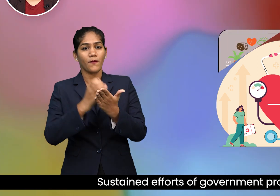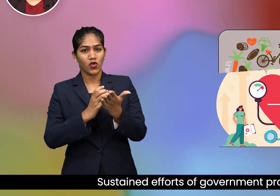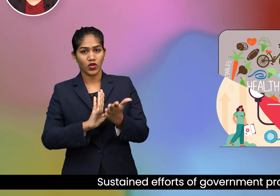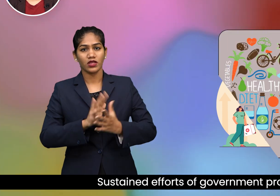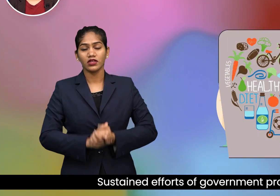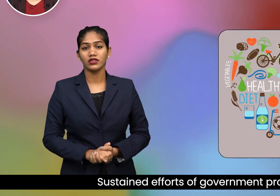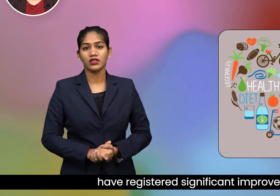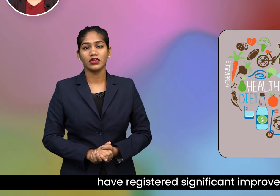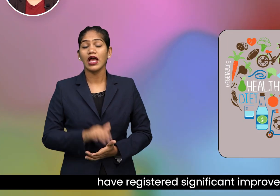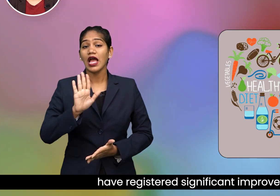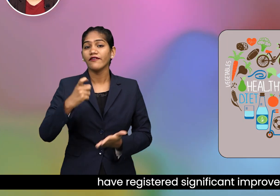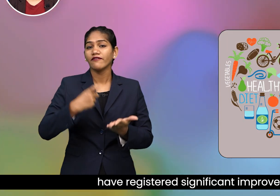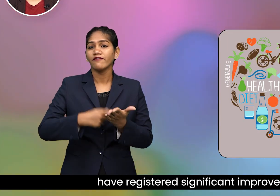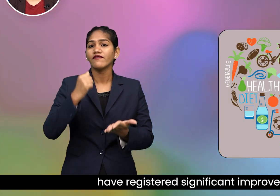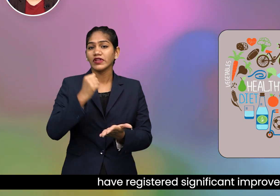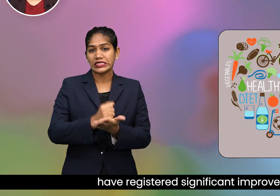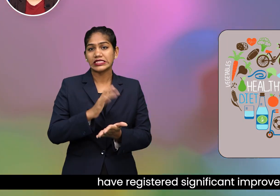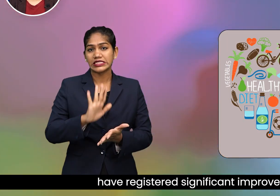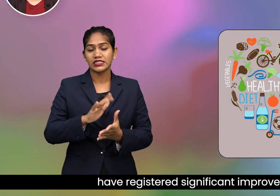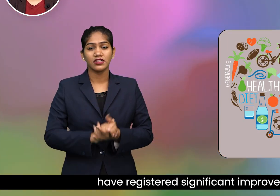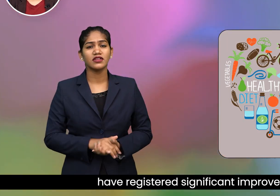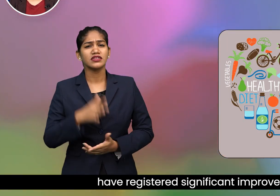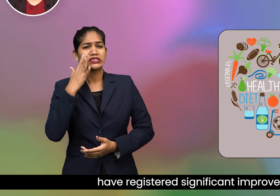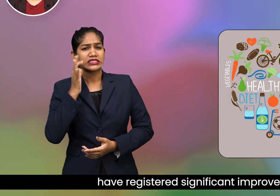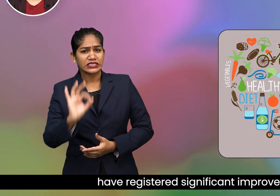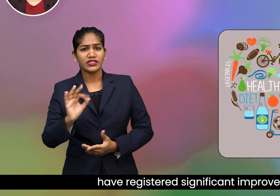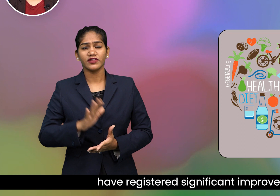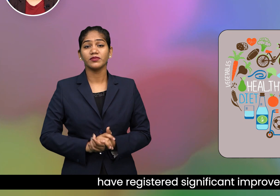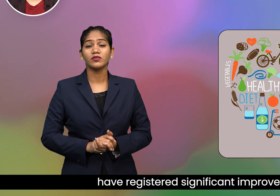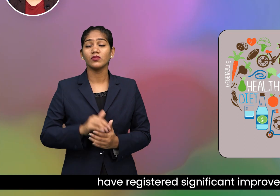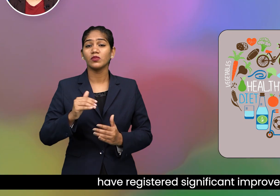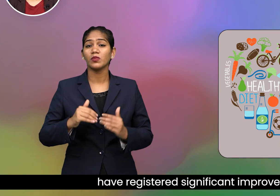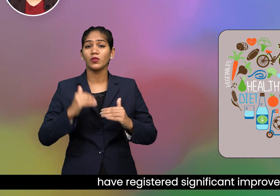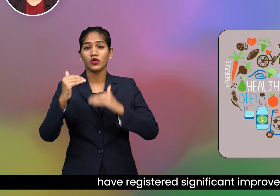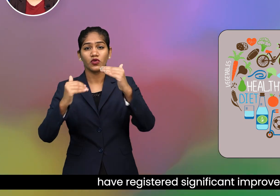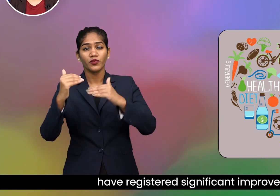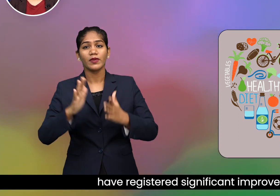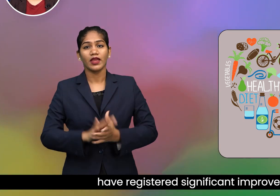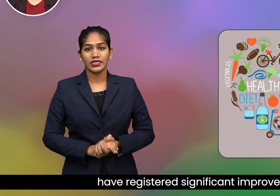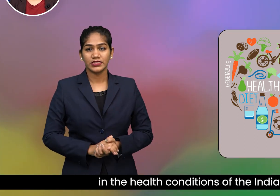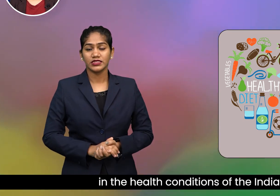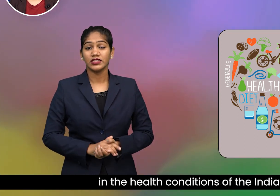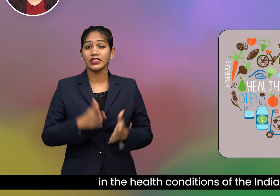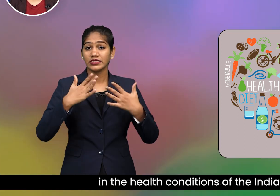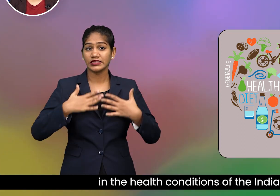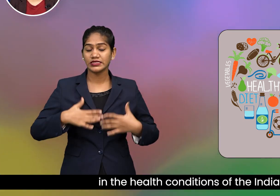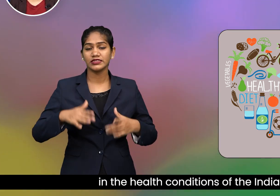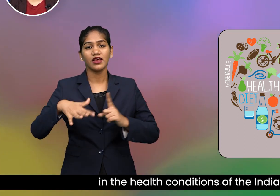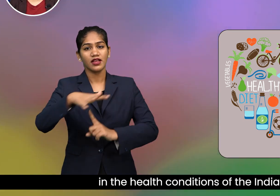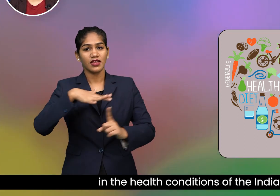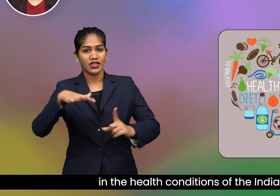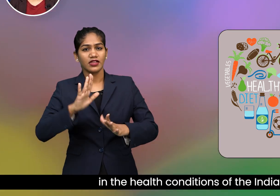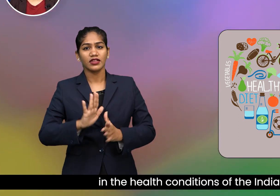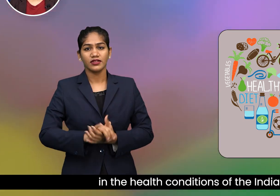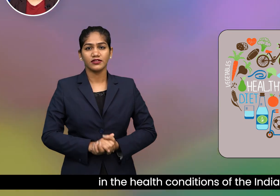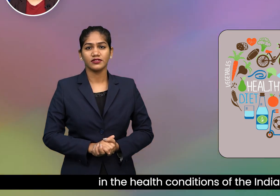programs have registered significant improvements in the health